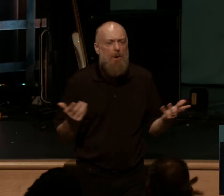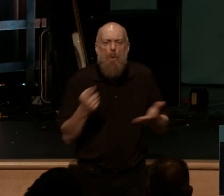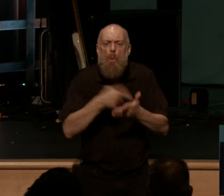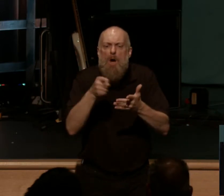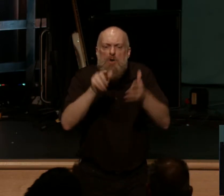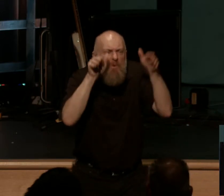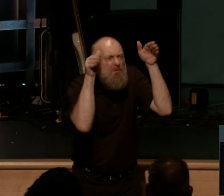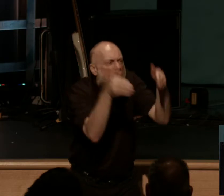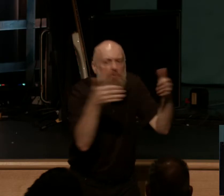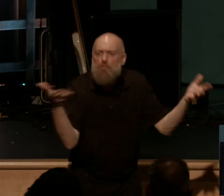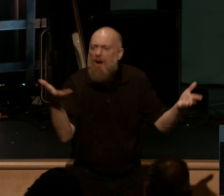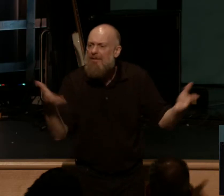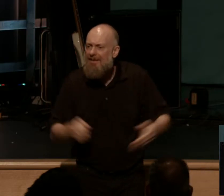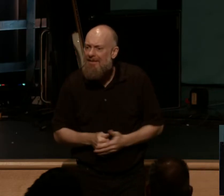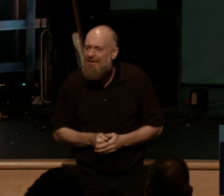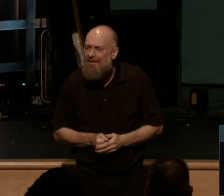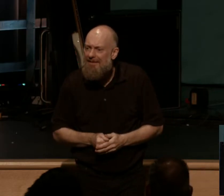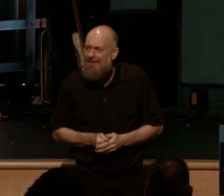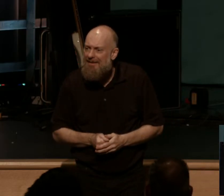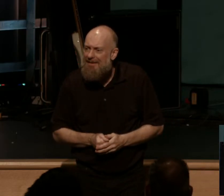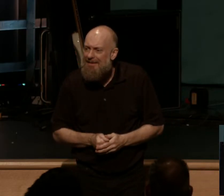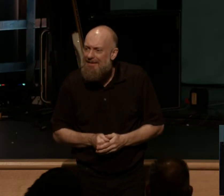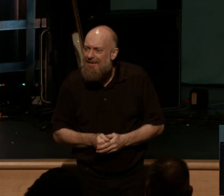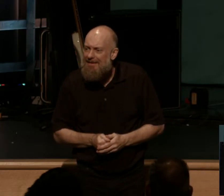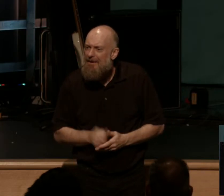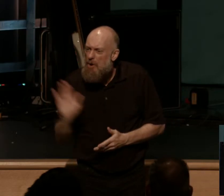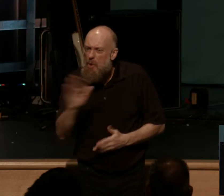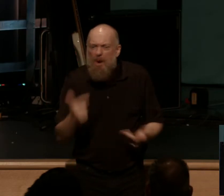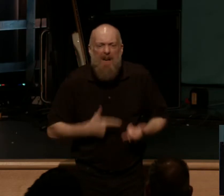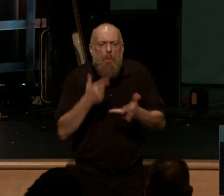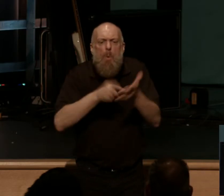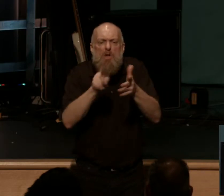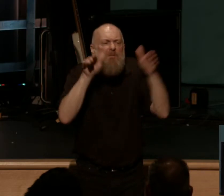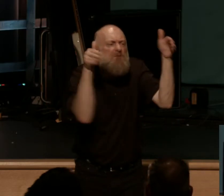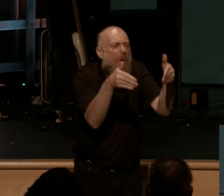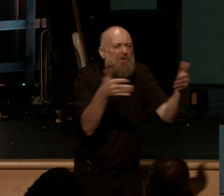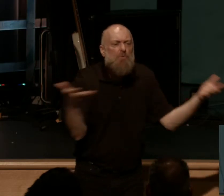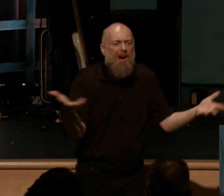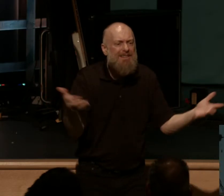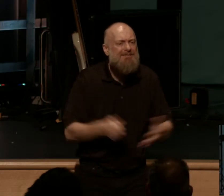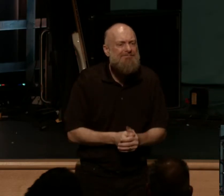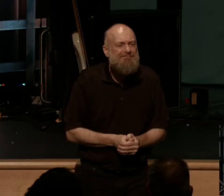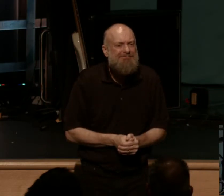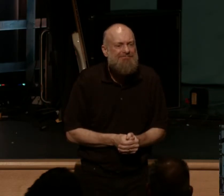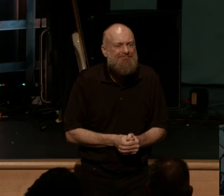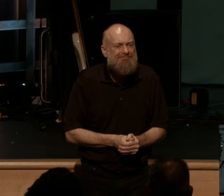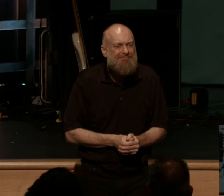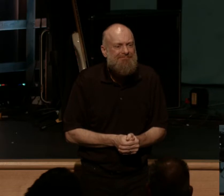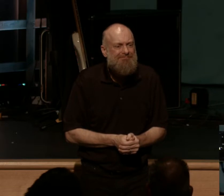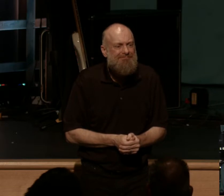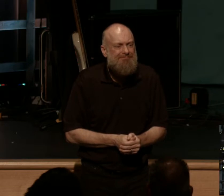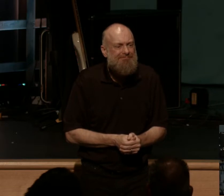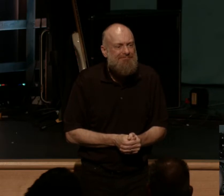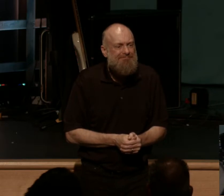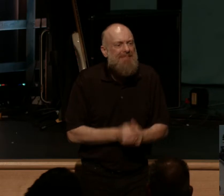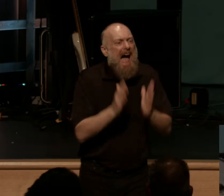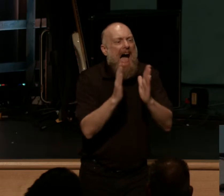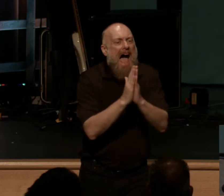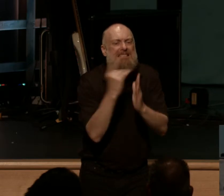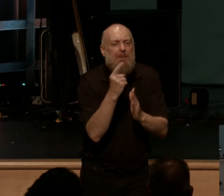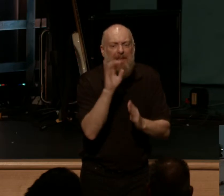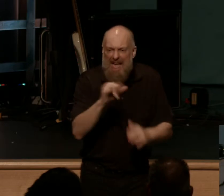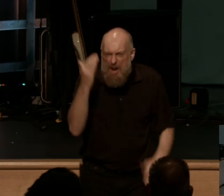devotion? How would your devotion be described right now? Ask yourself that. If you're very courageous, you can ask someone who knows you really